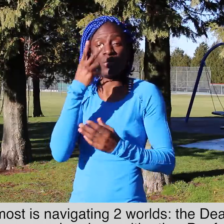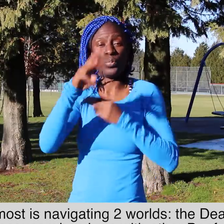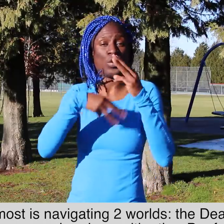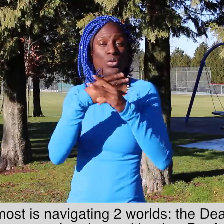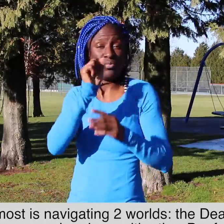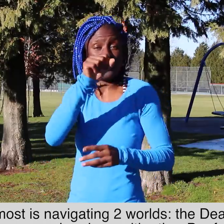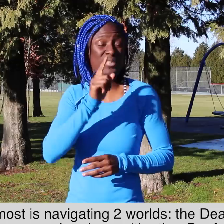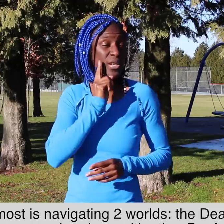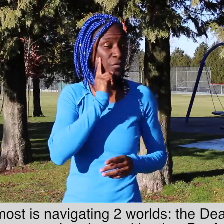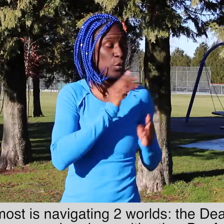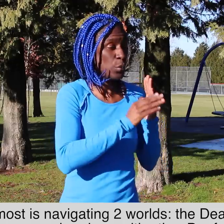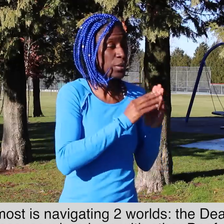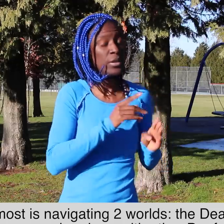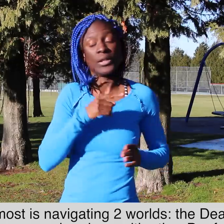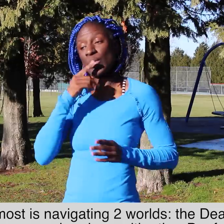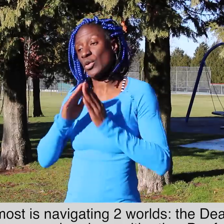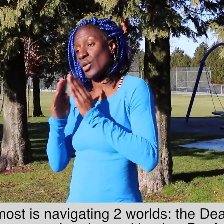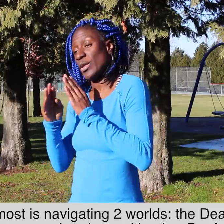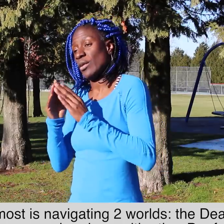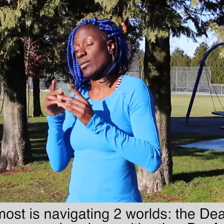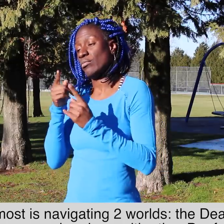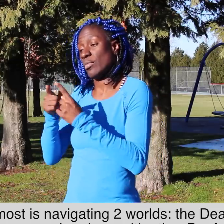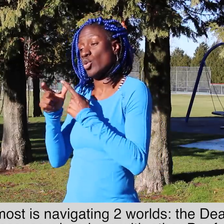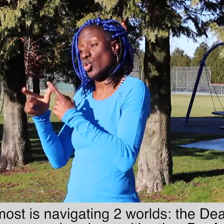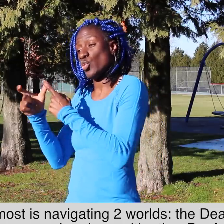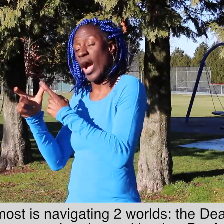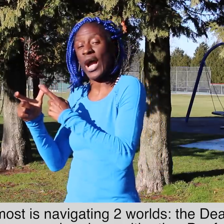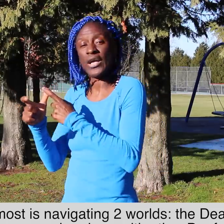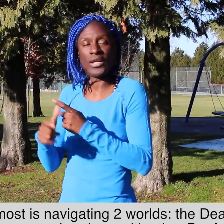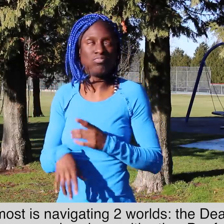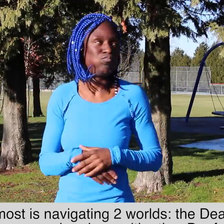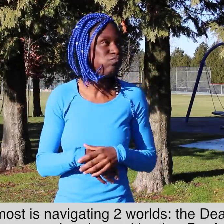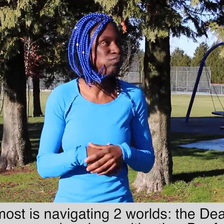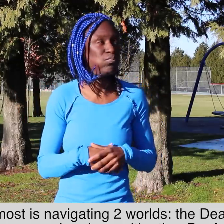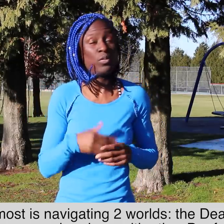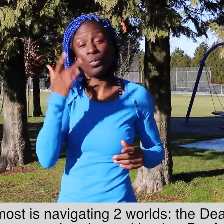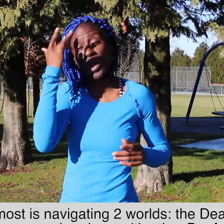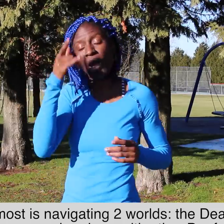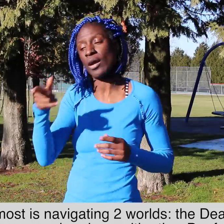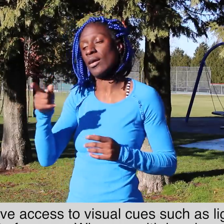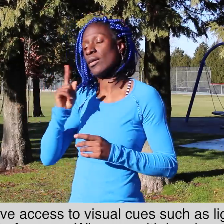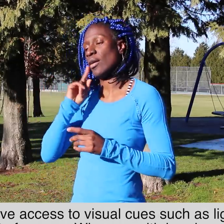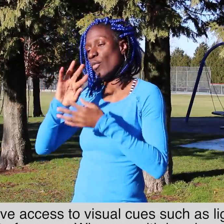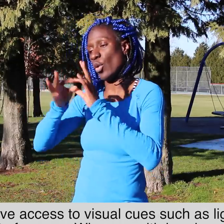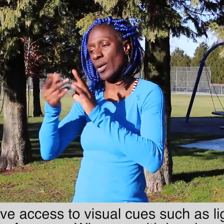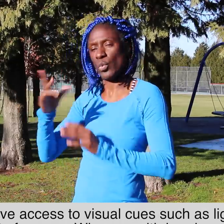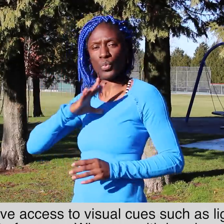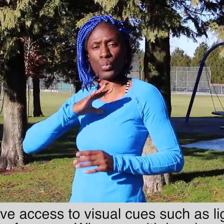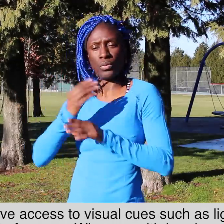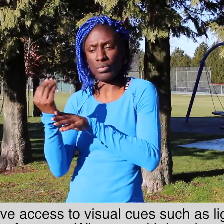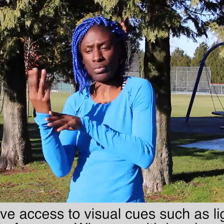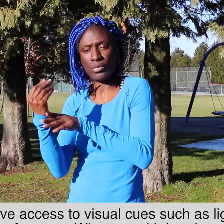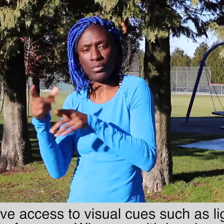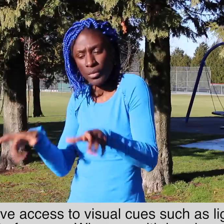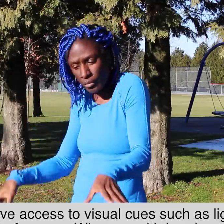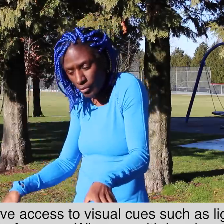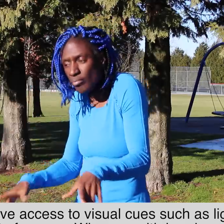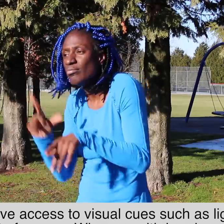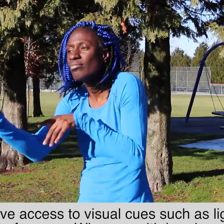What I struggle with most would be navigating the two worlds, the deaf and hearing worlds, because when I run with other deaf people